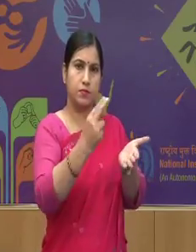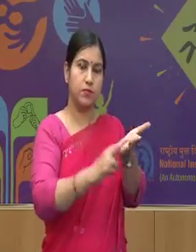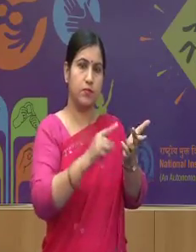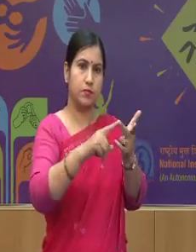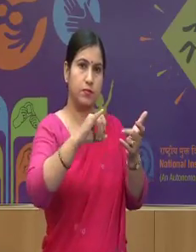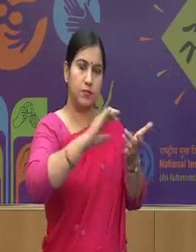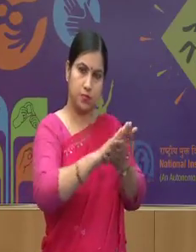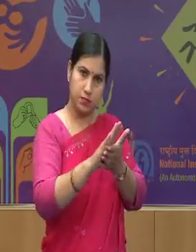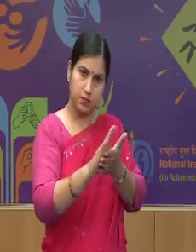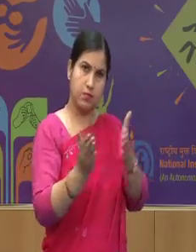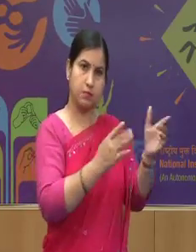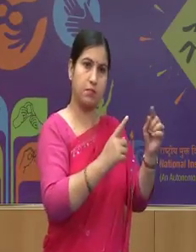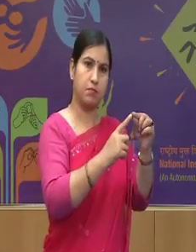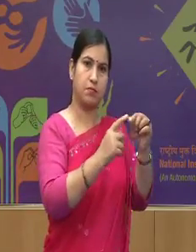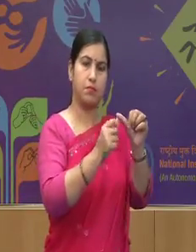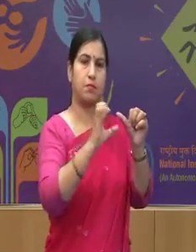in 1938.